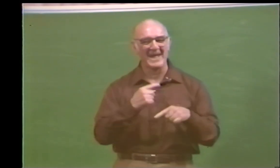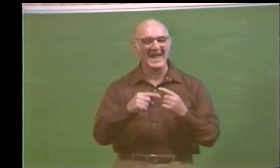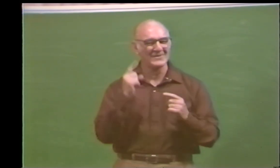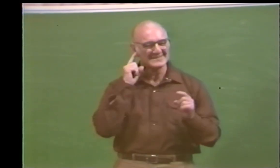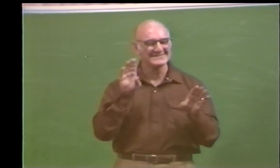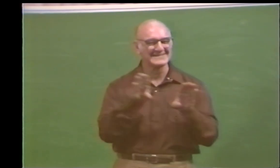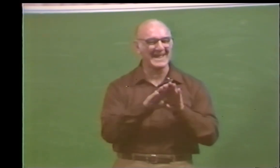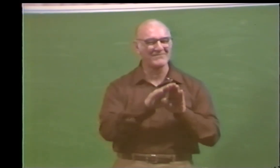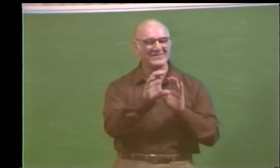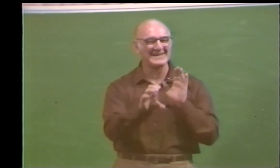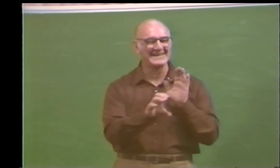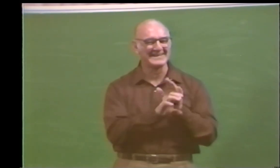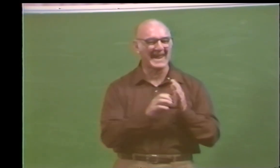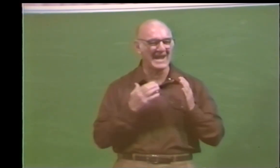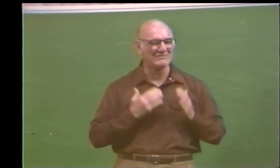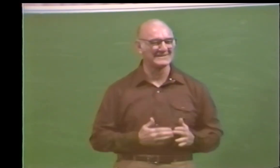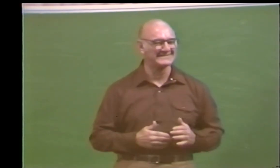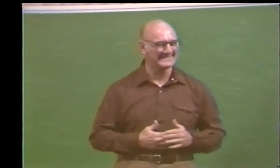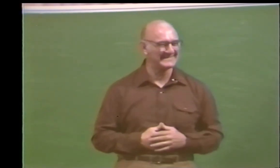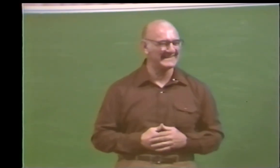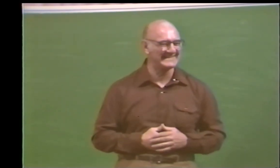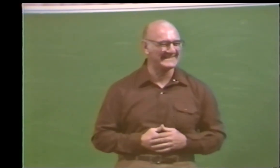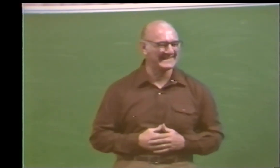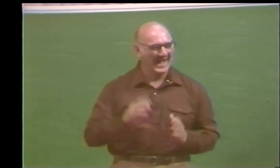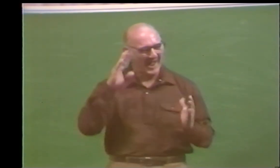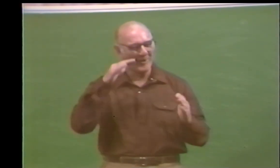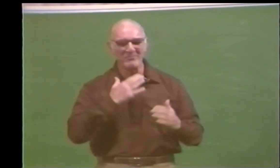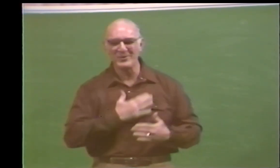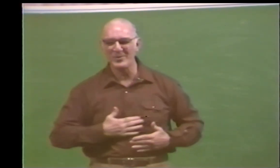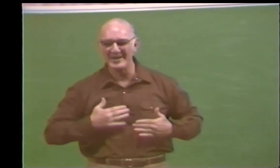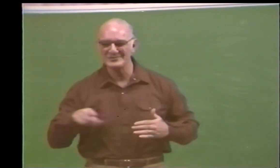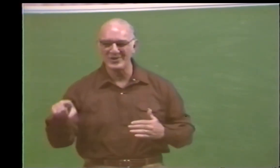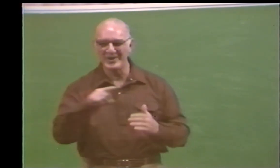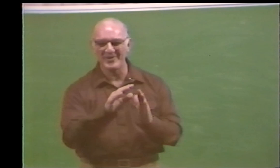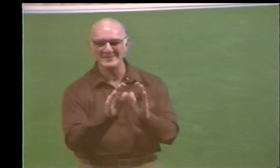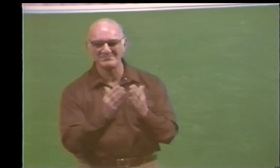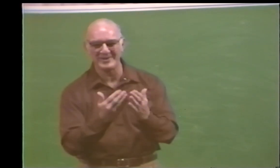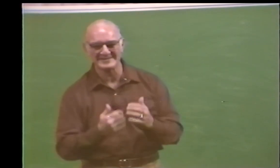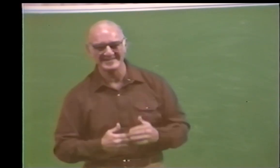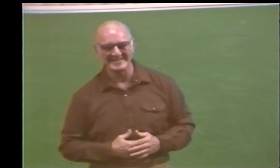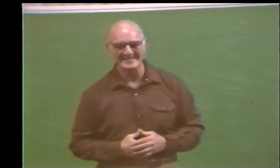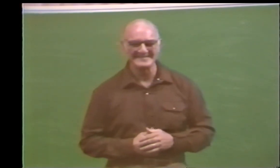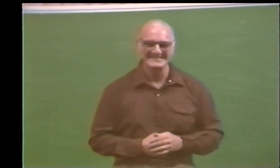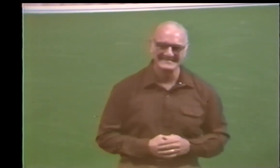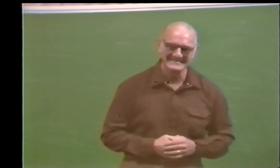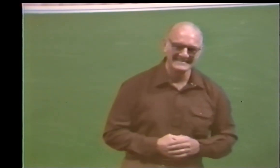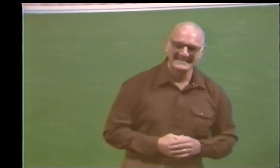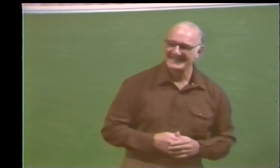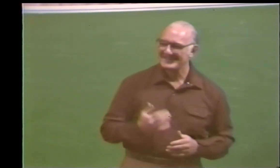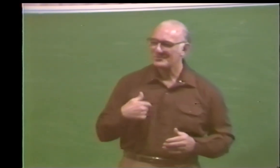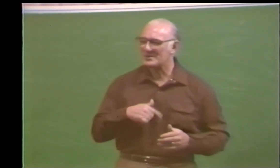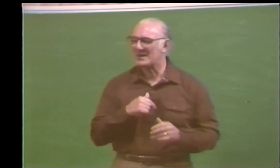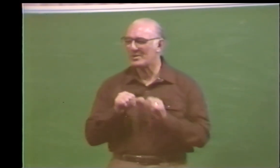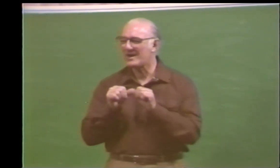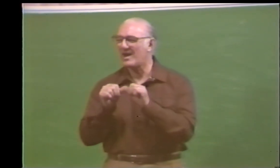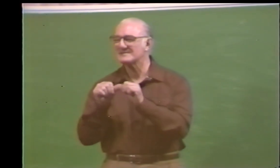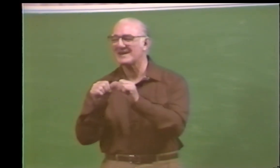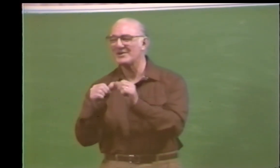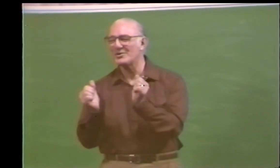about deaf characters. Hope you enjoy those books. We will continue